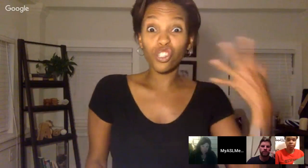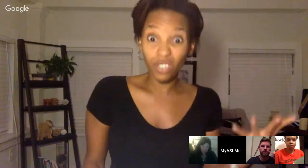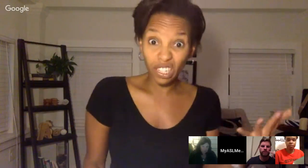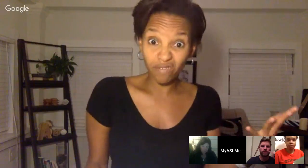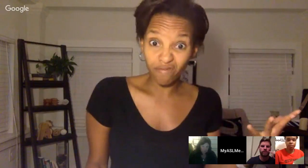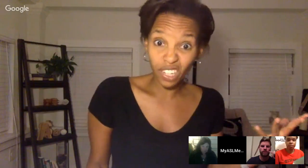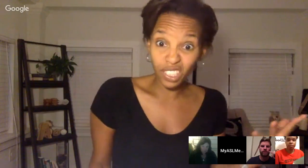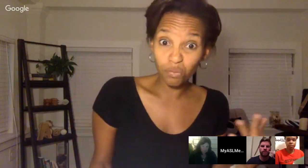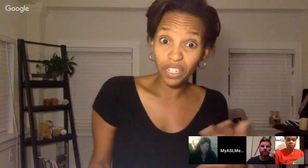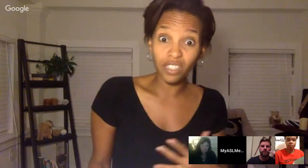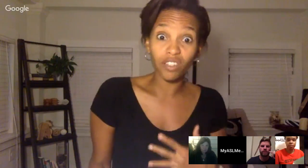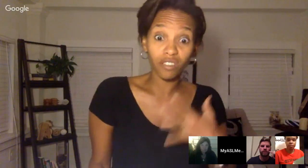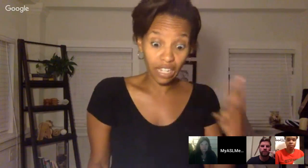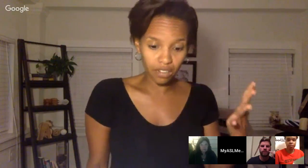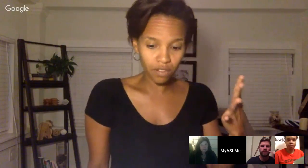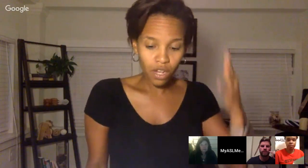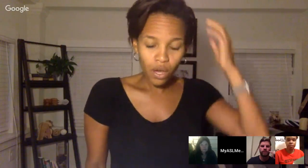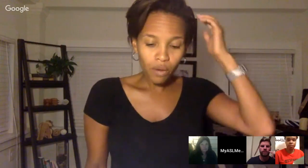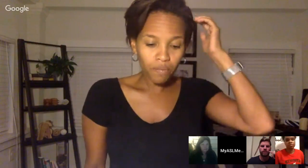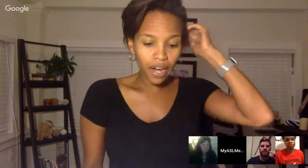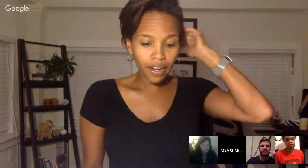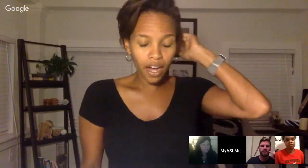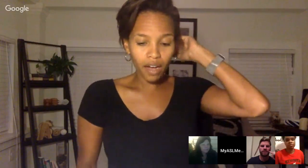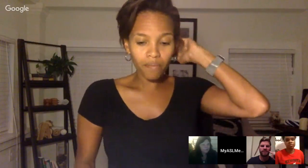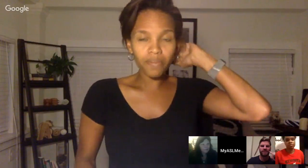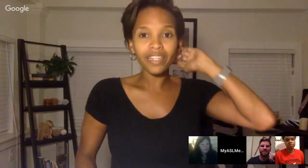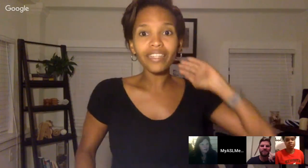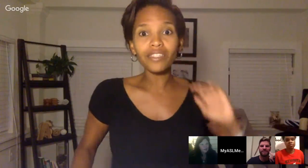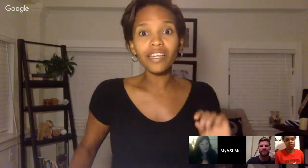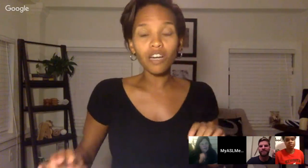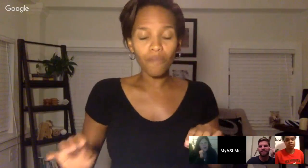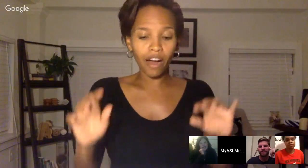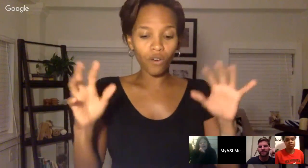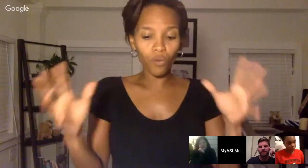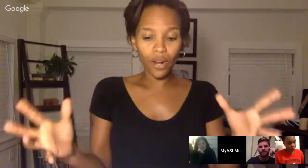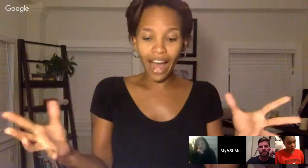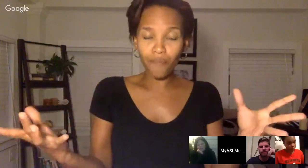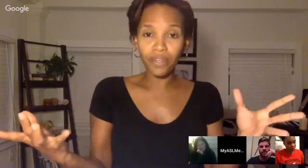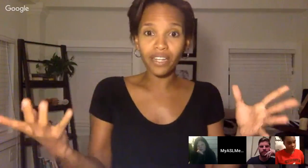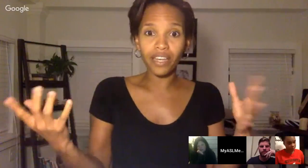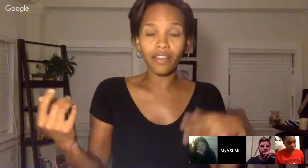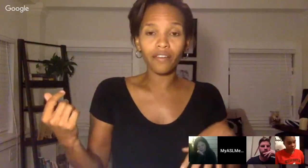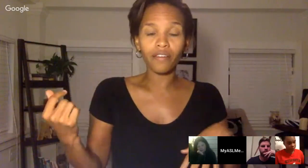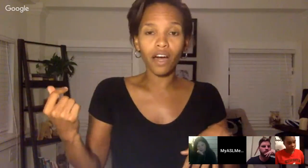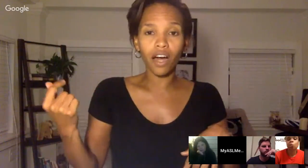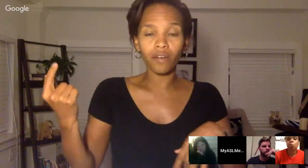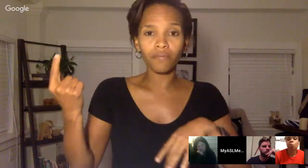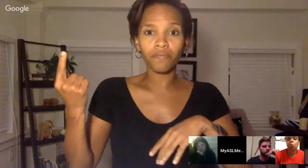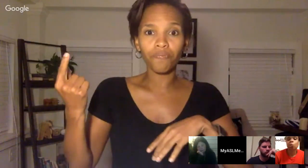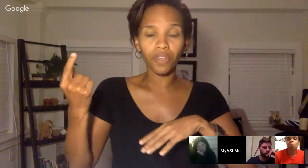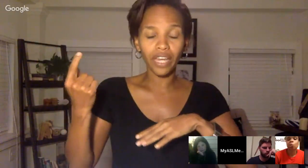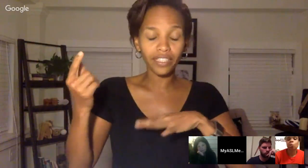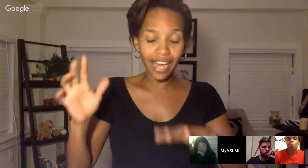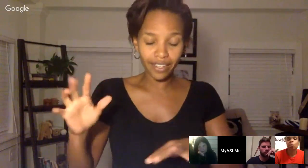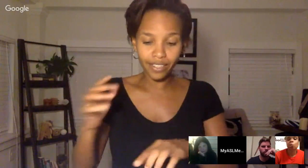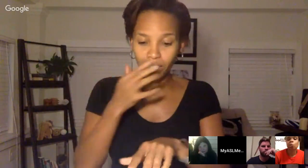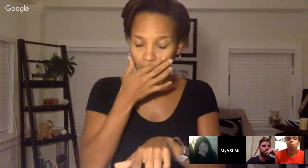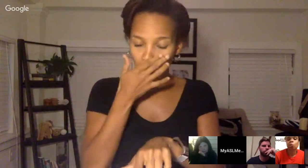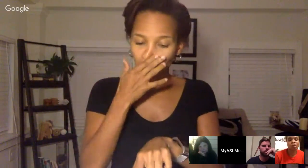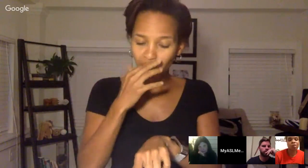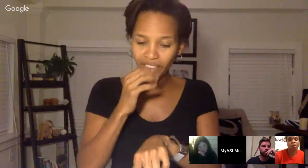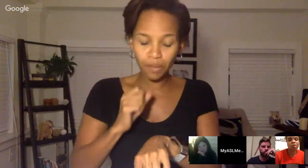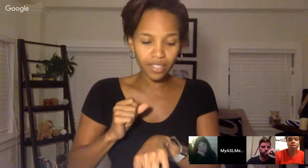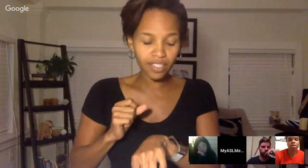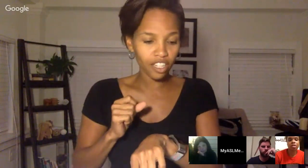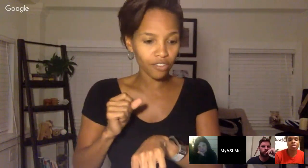the shooting, not to bring us all down, but let's think about what happened in Texas.